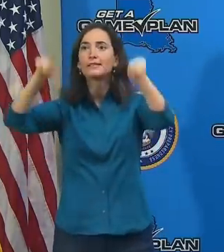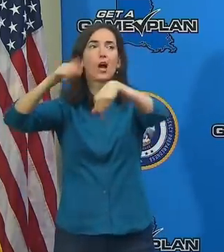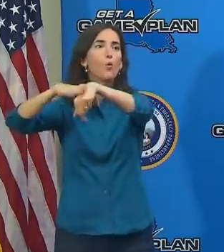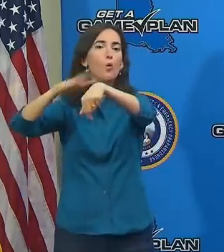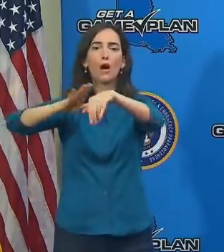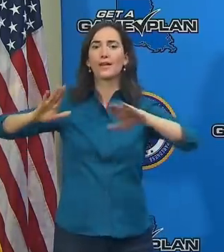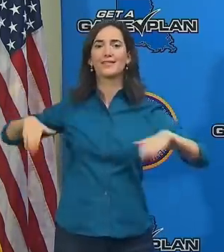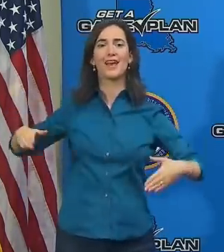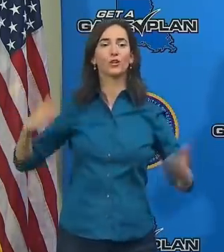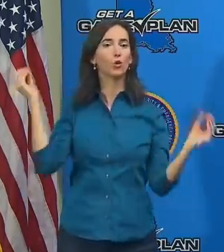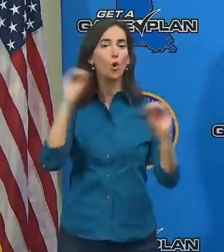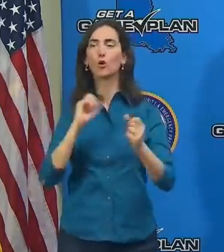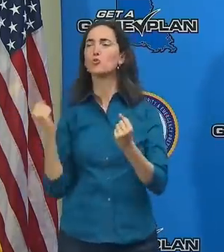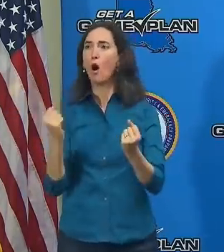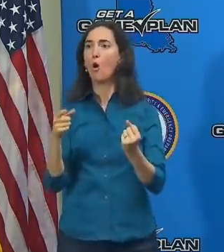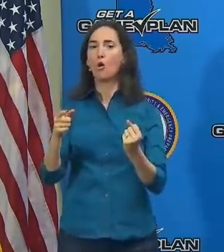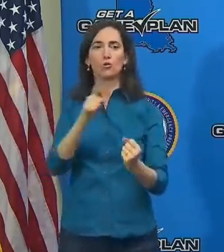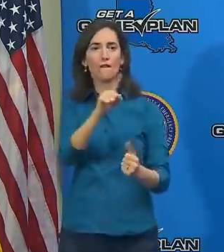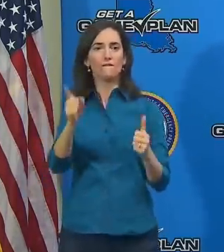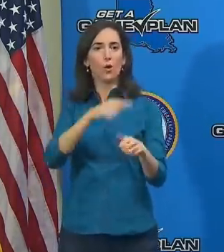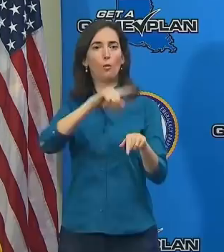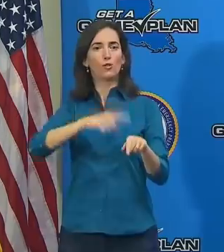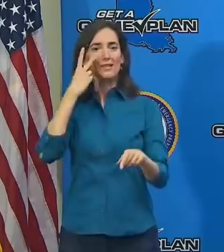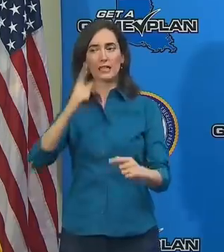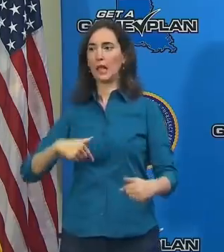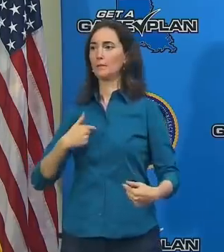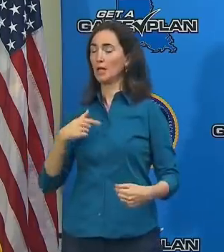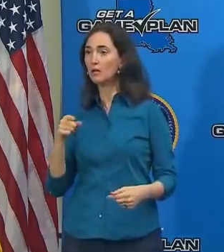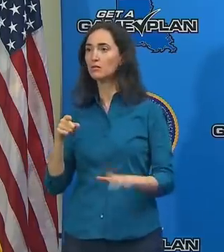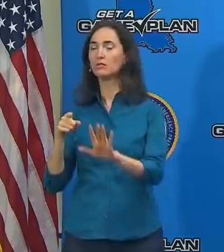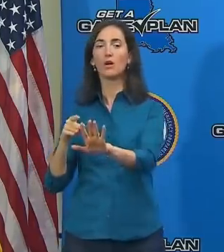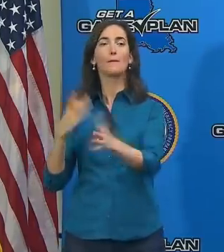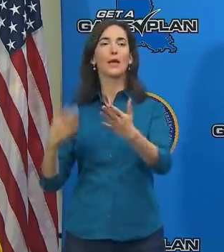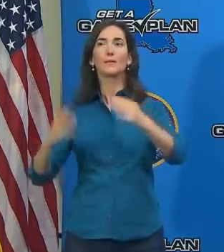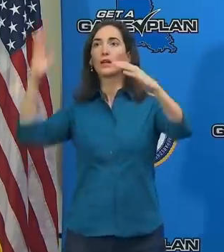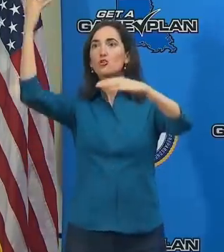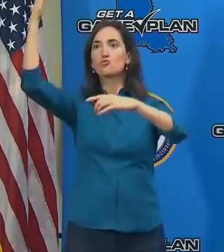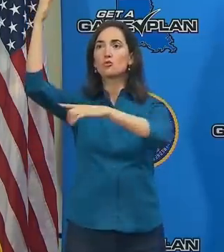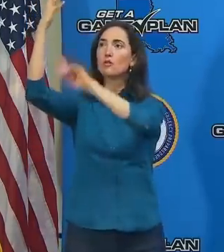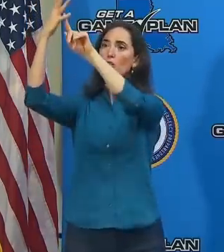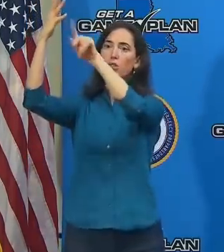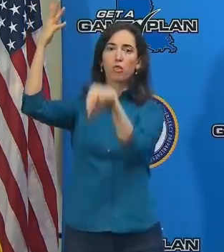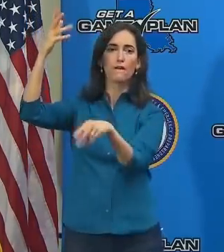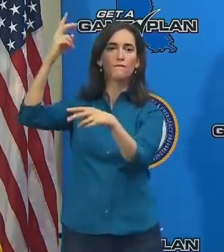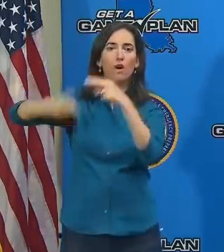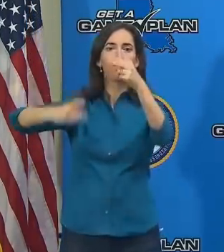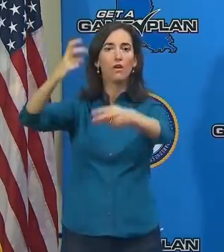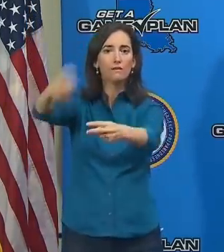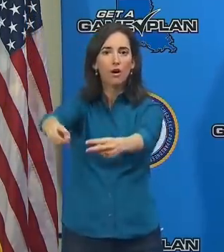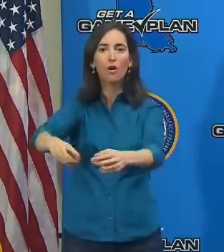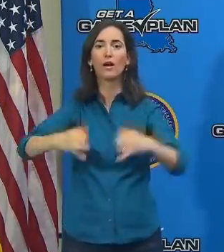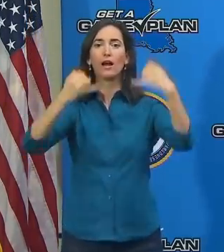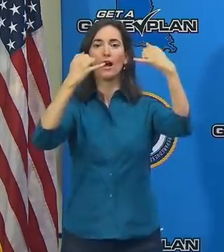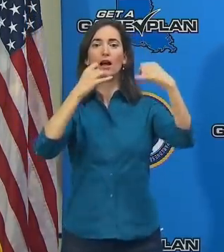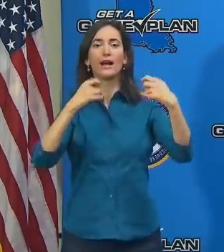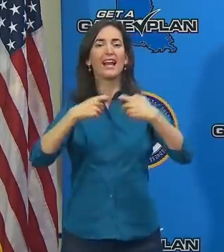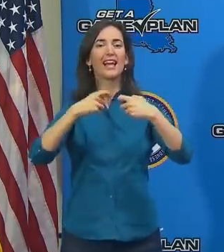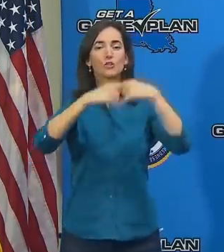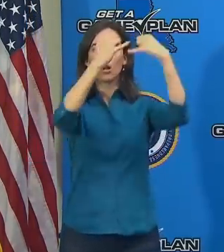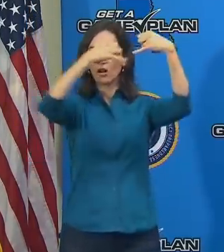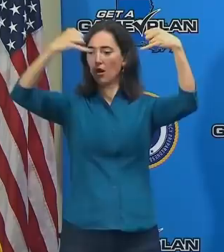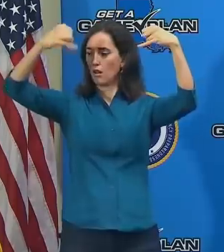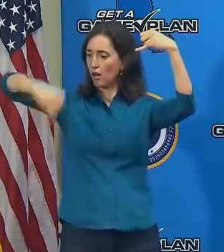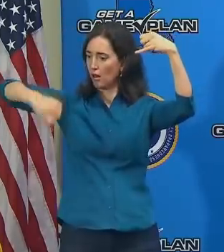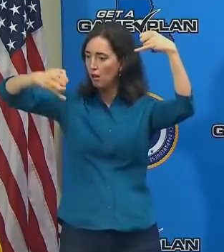about it. This is especially true of debris, downed power lines, and standing water. Please check